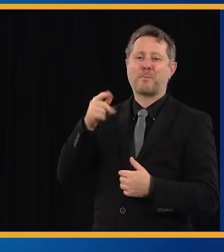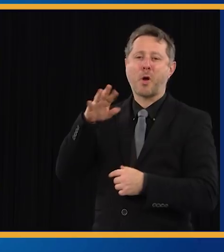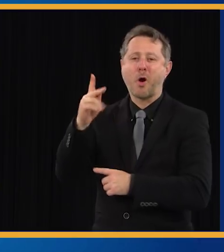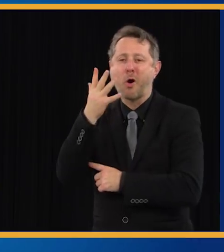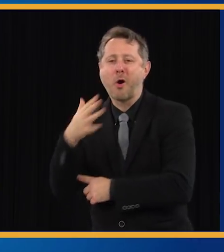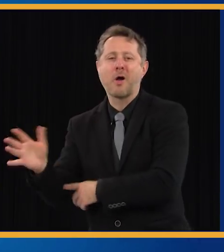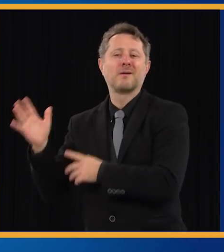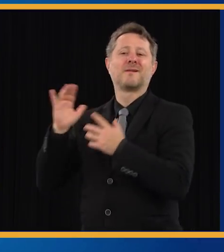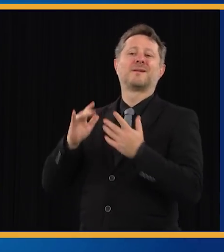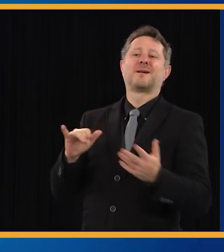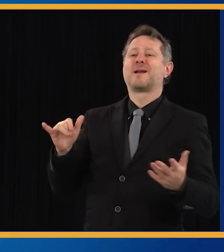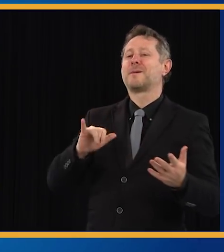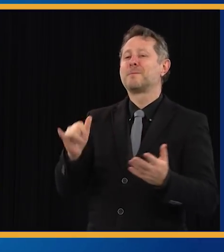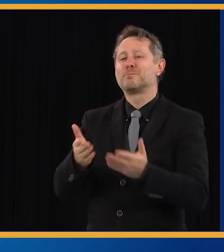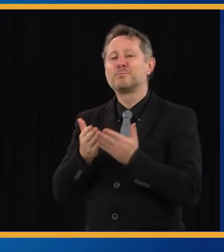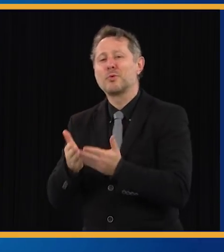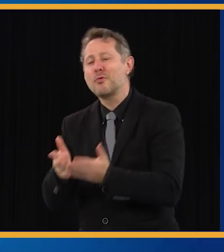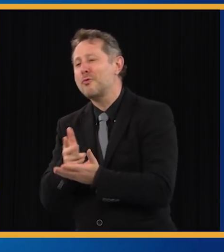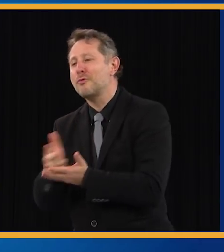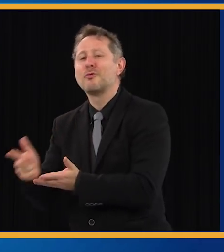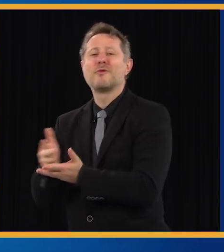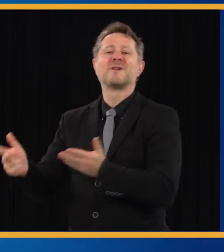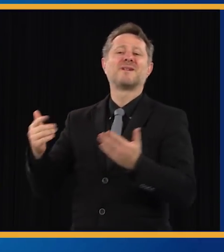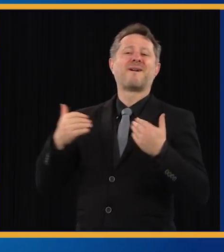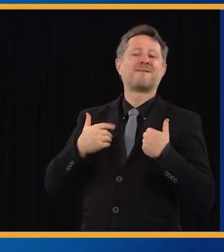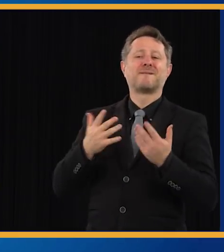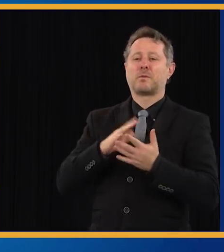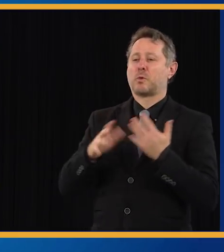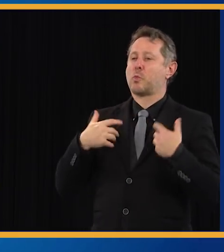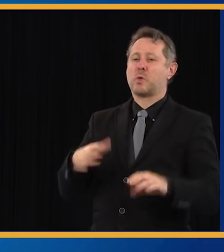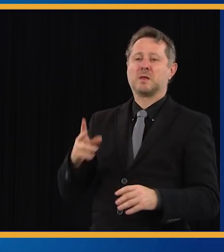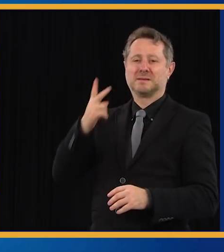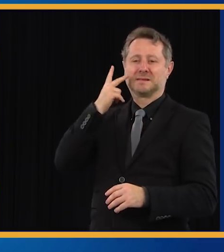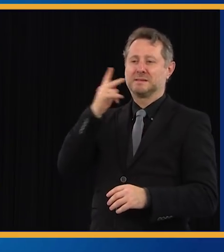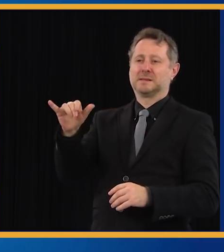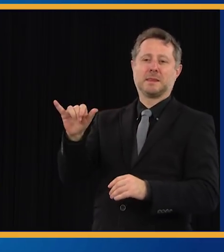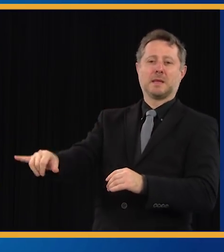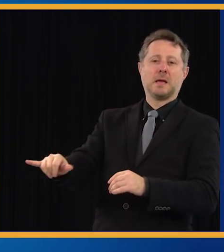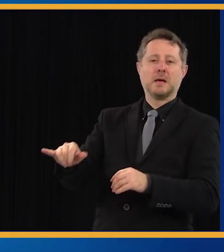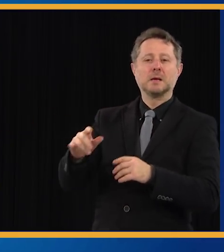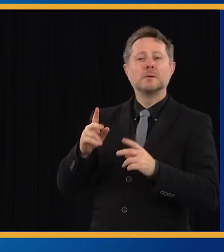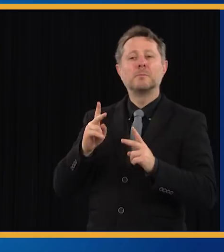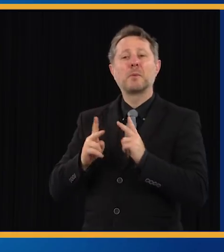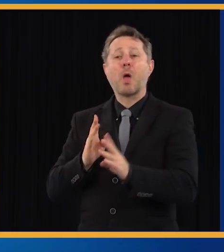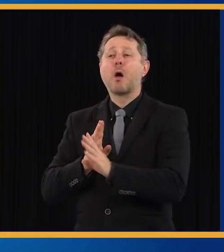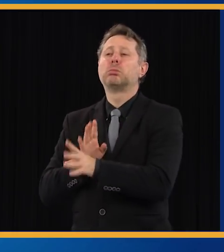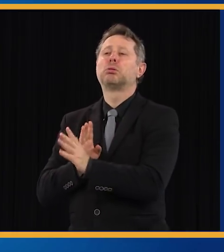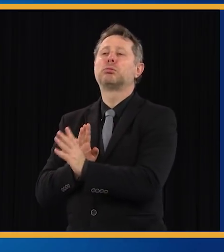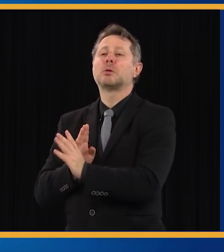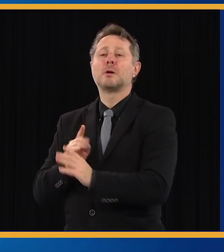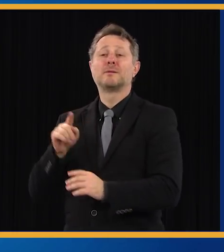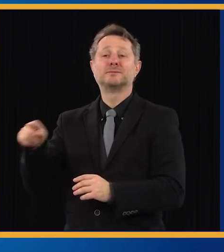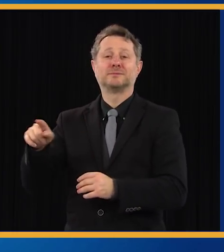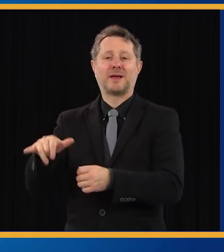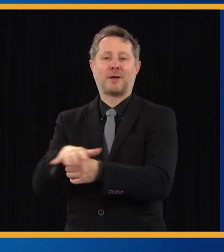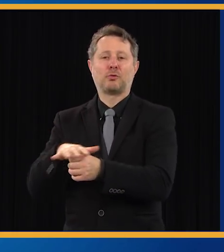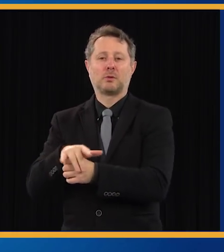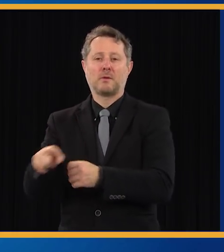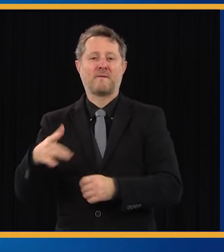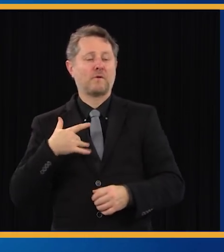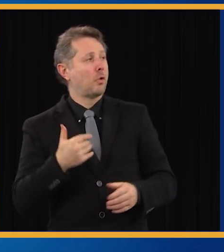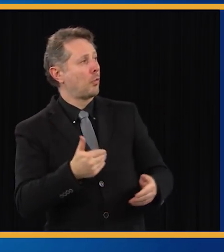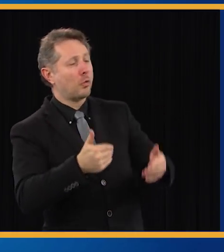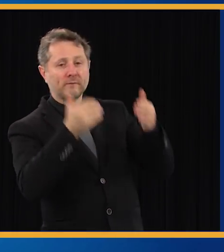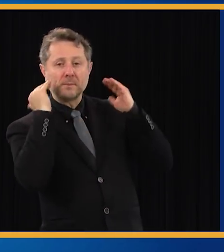waterside access that's open. We don't want to create a situation where people flood an area because